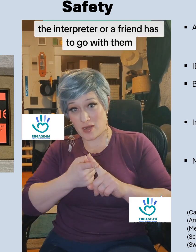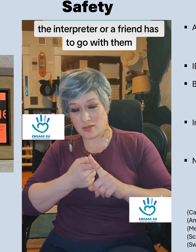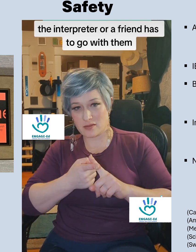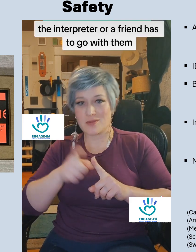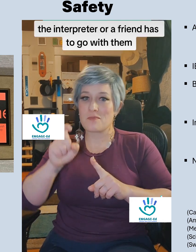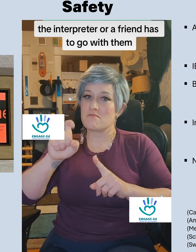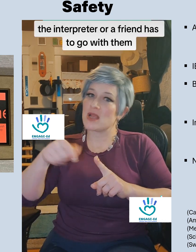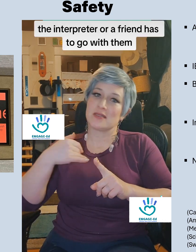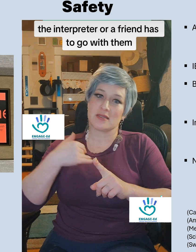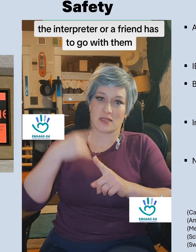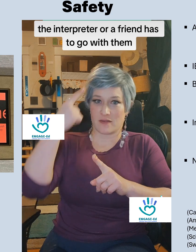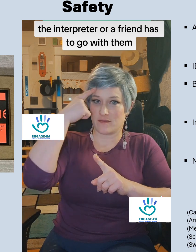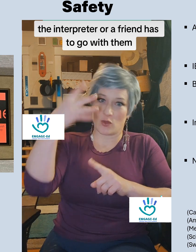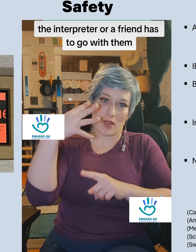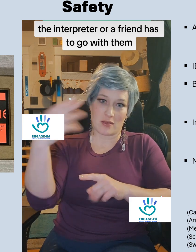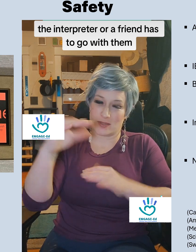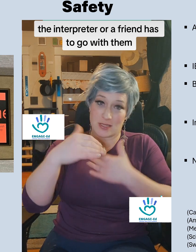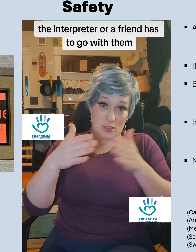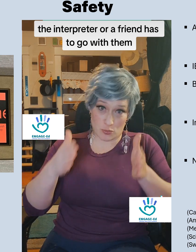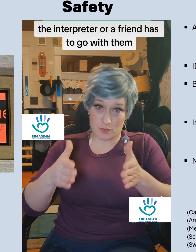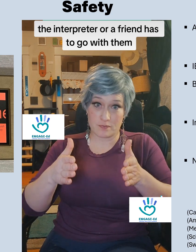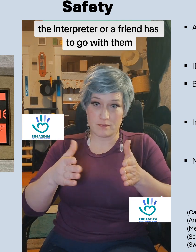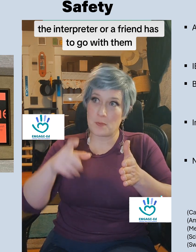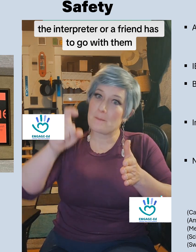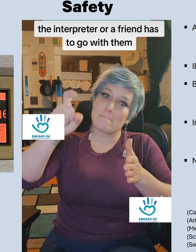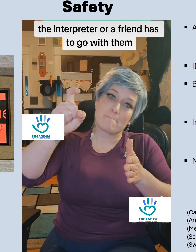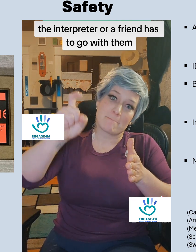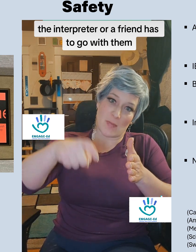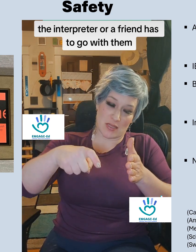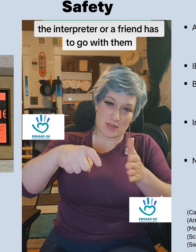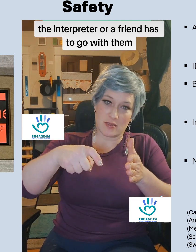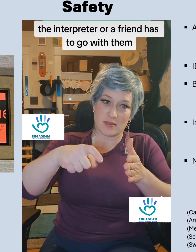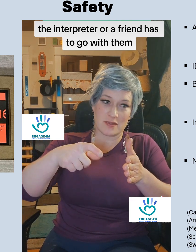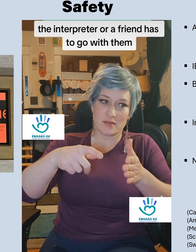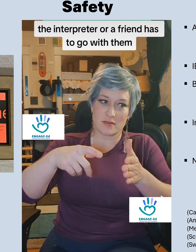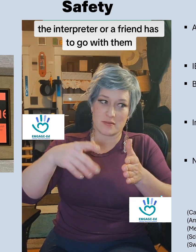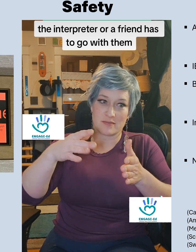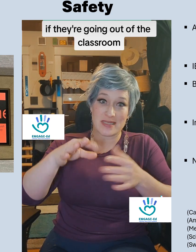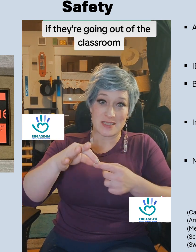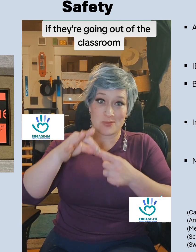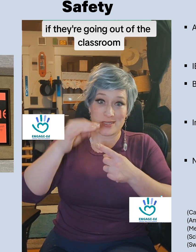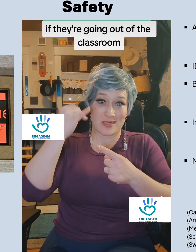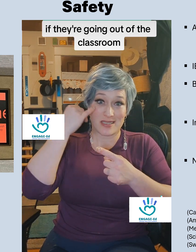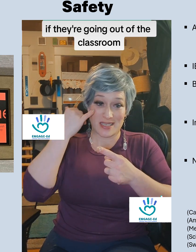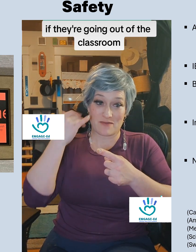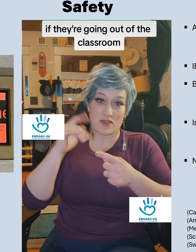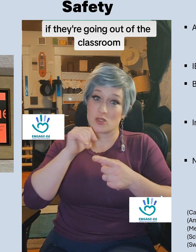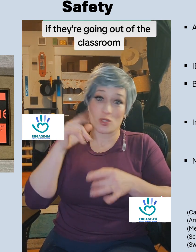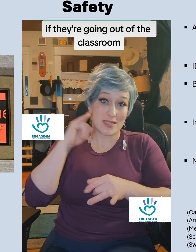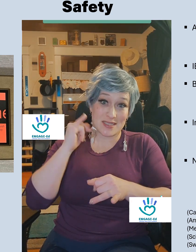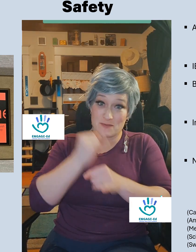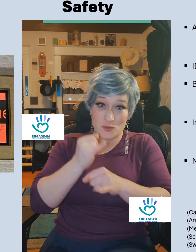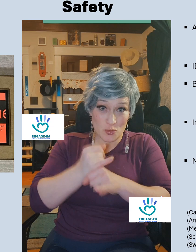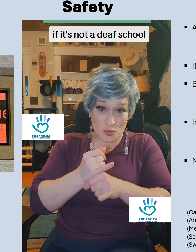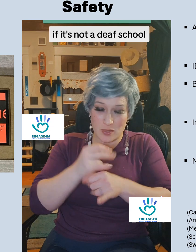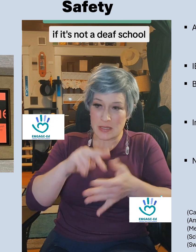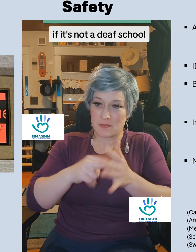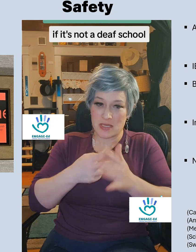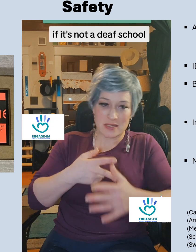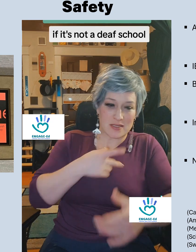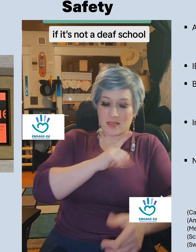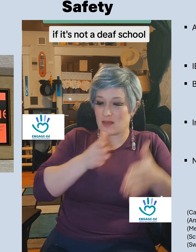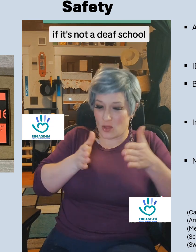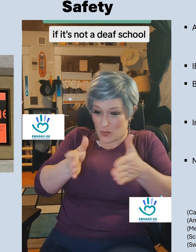The interpreter or a friend has to go with them if they're going out of the classroom.